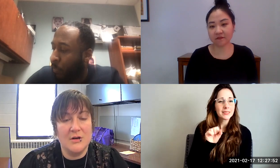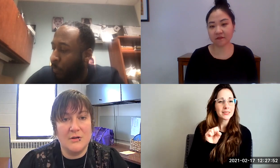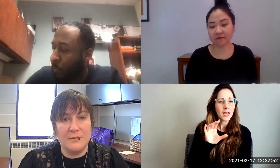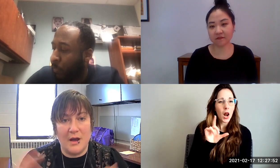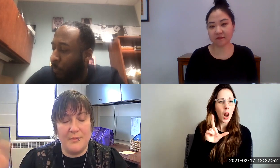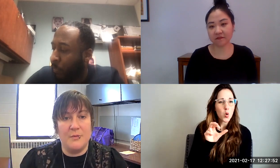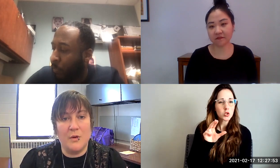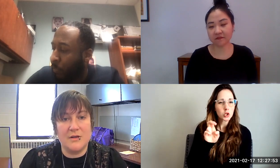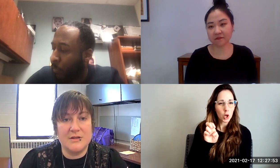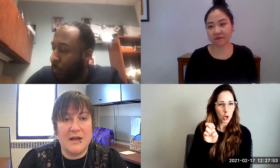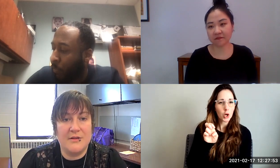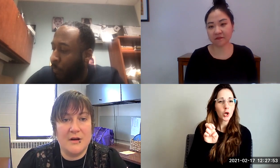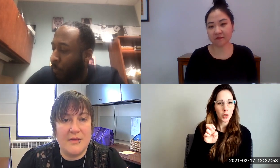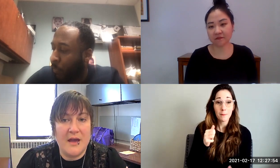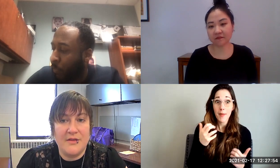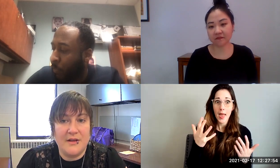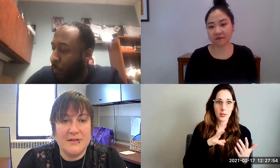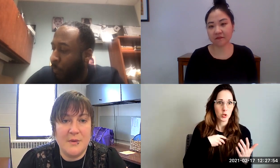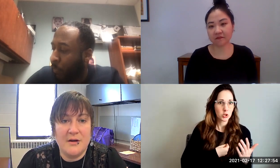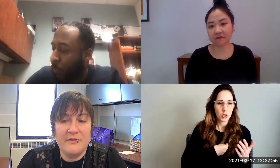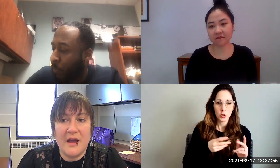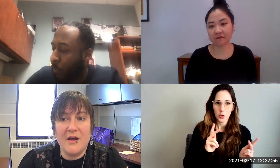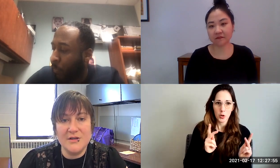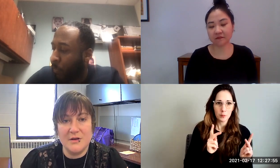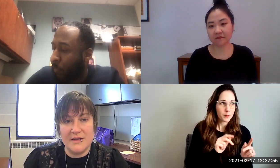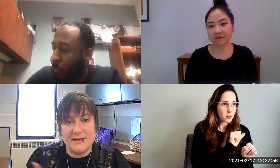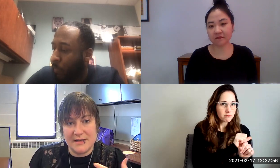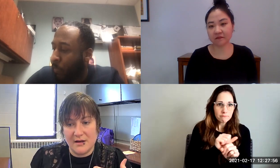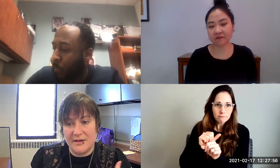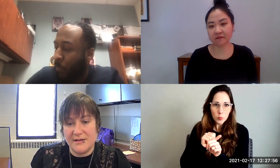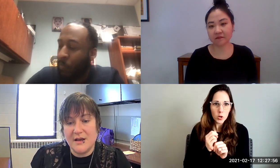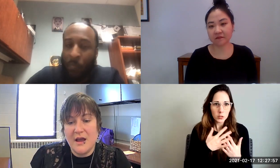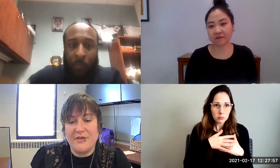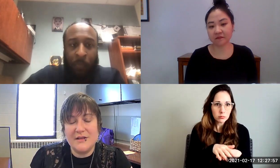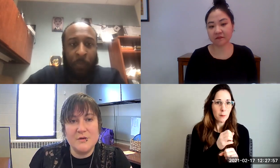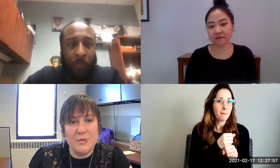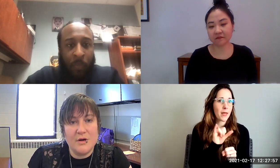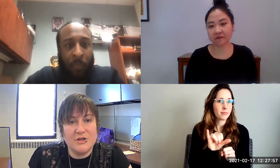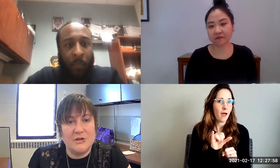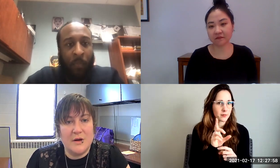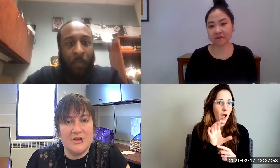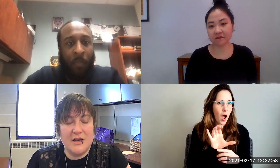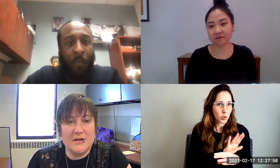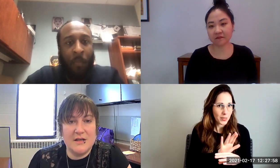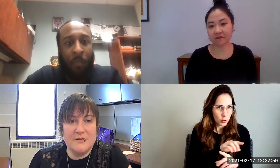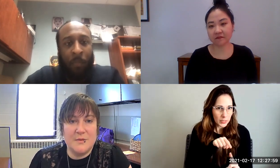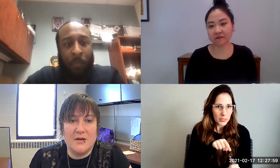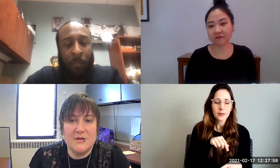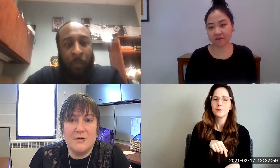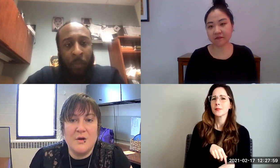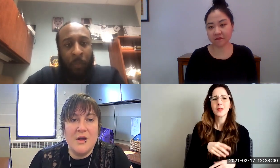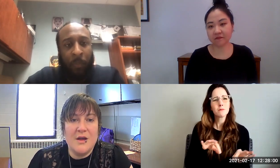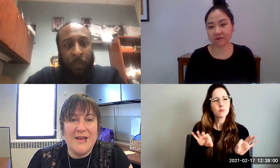transgender people worked together on that. I think it's imperative. I also, as I say all this, I think it's so important to educate ourselves,